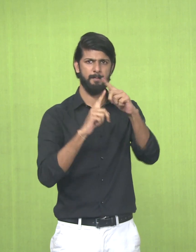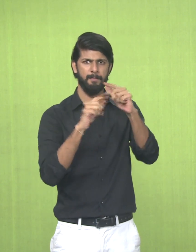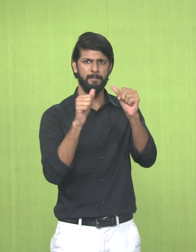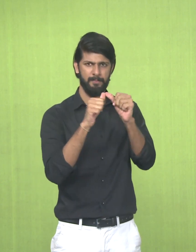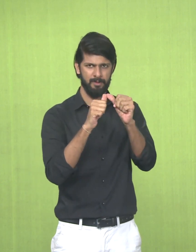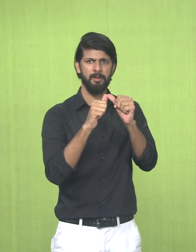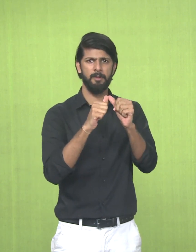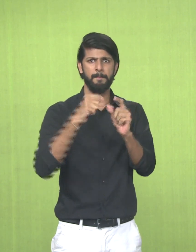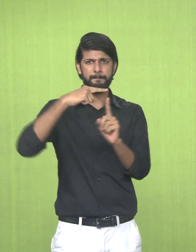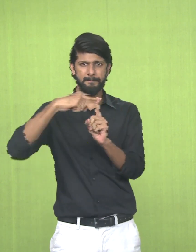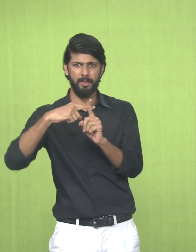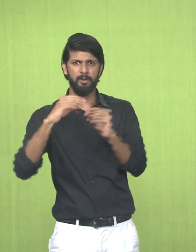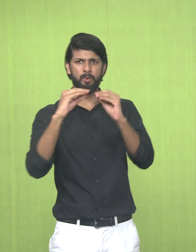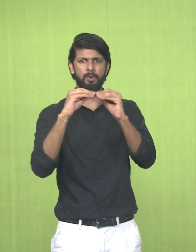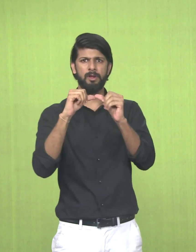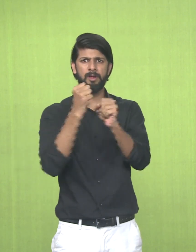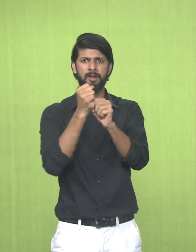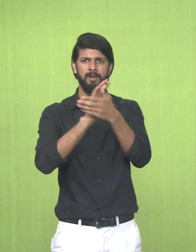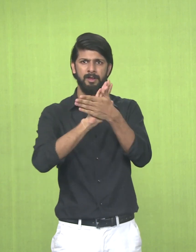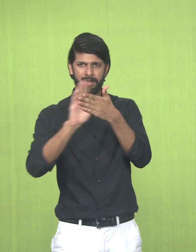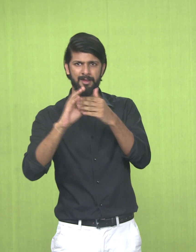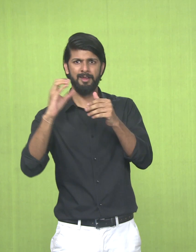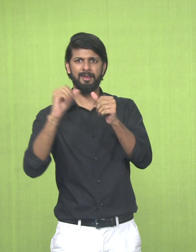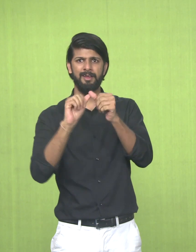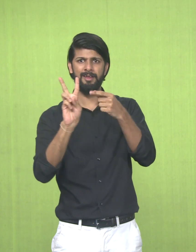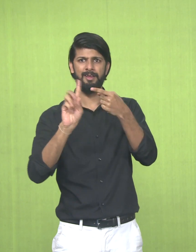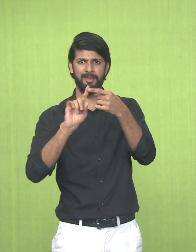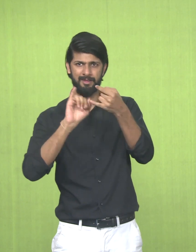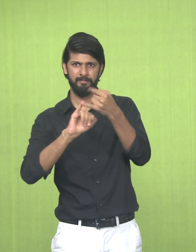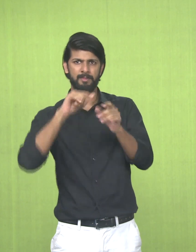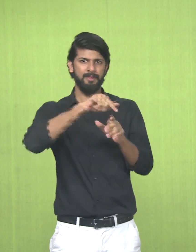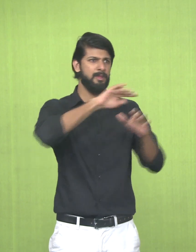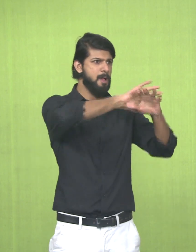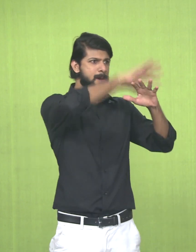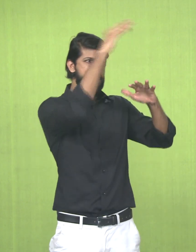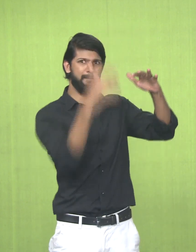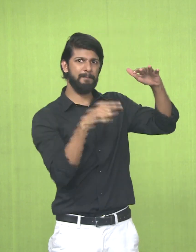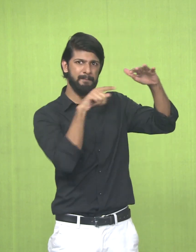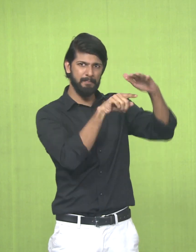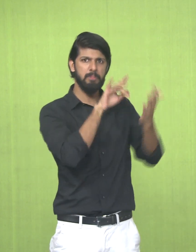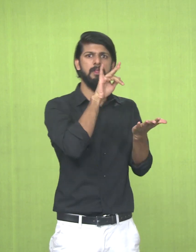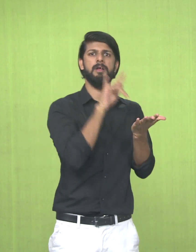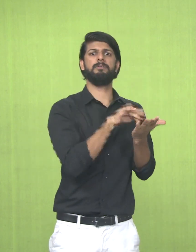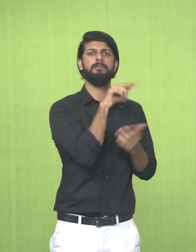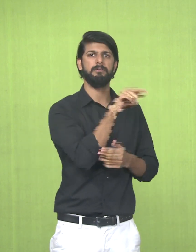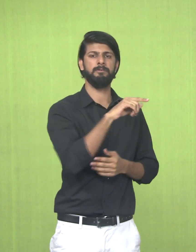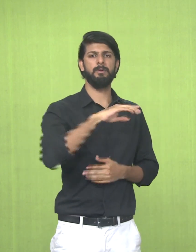Now, we will learn some background about the Ajanta and